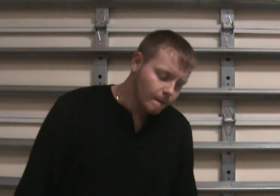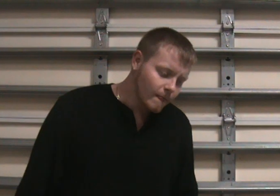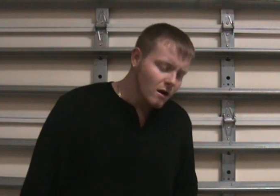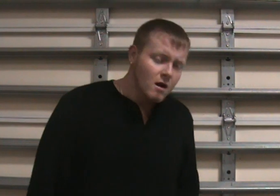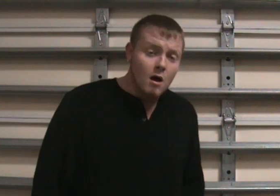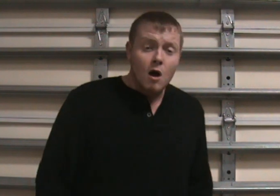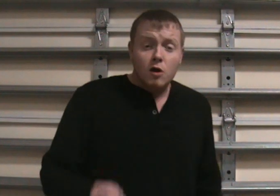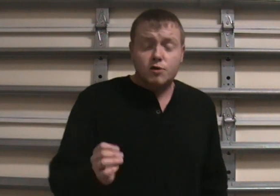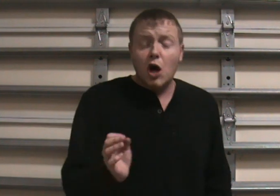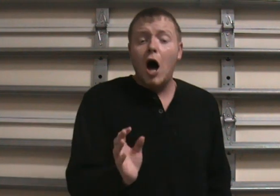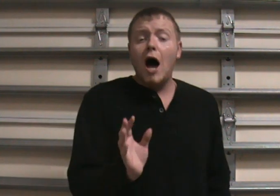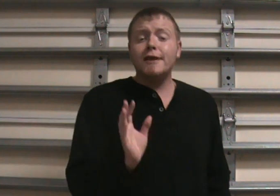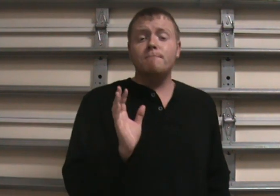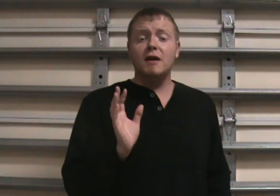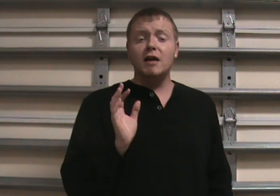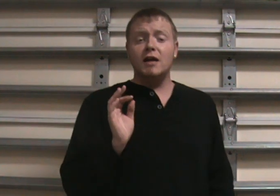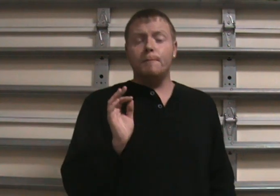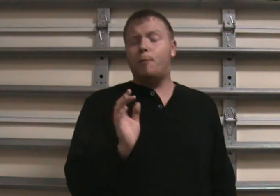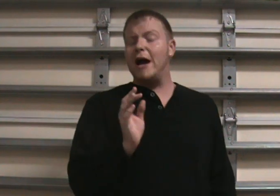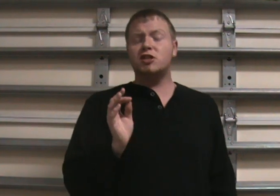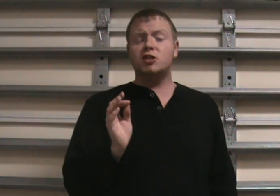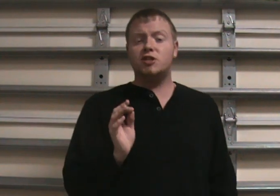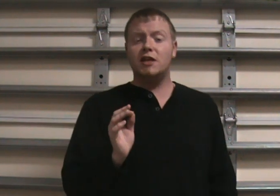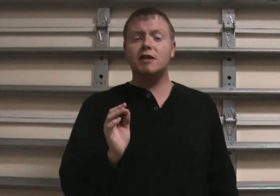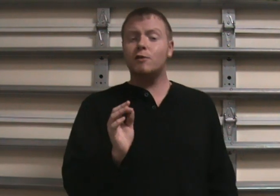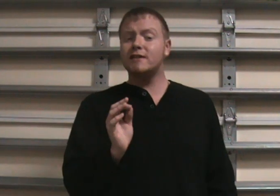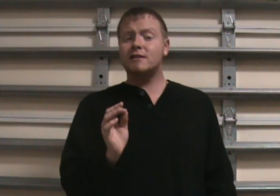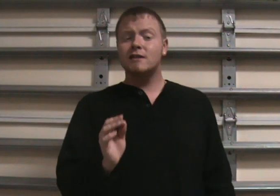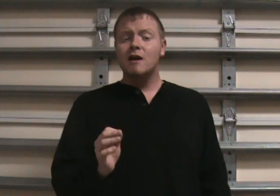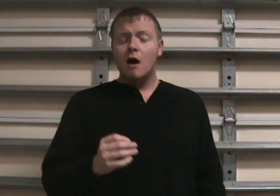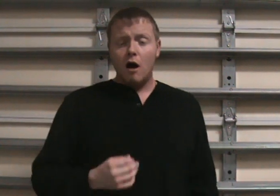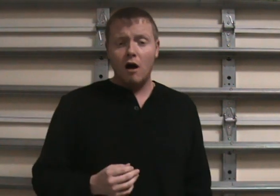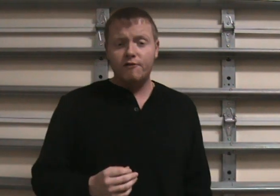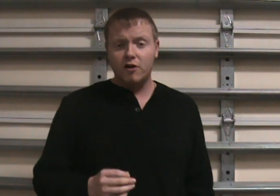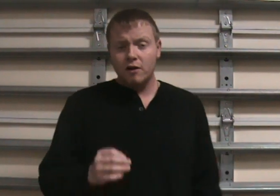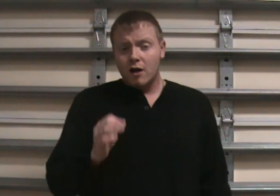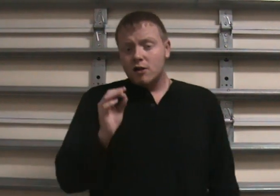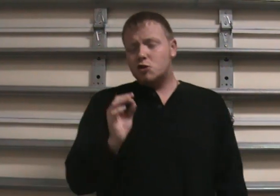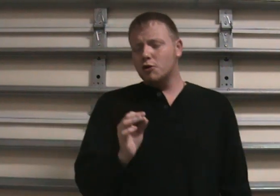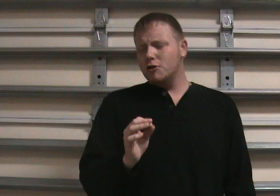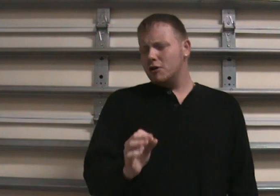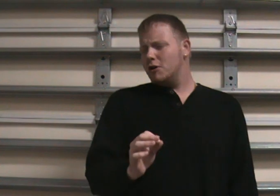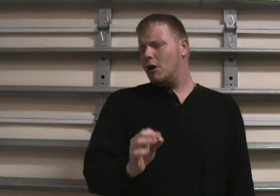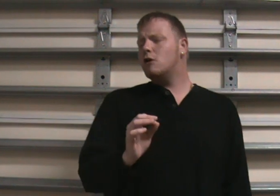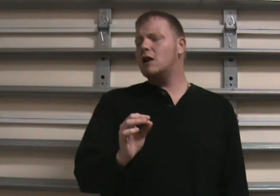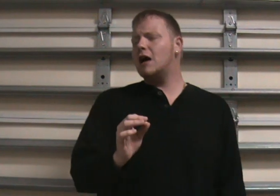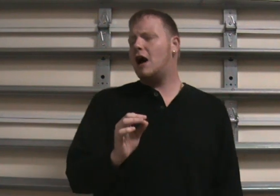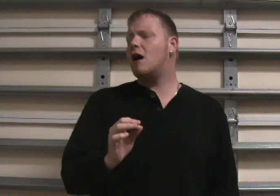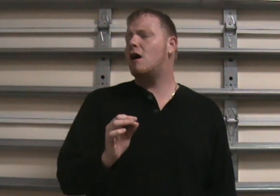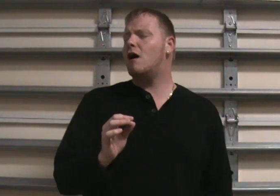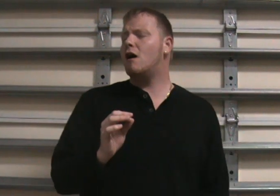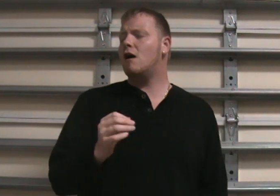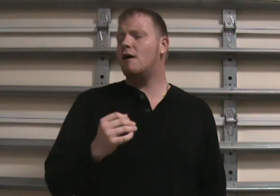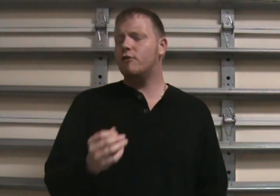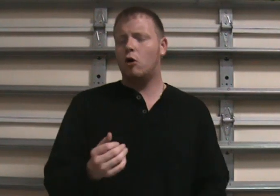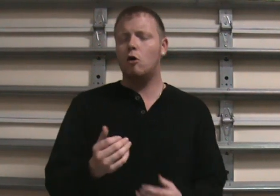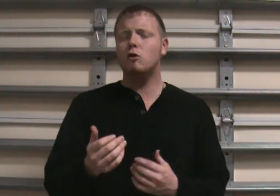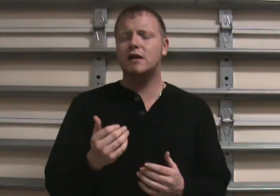You taught me precious secrets of a true love holding